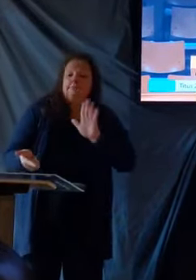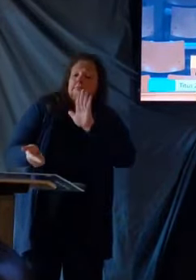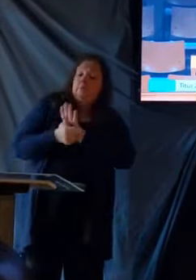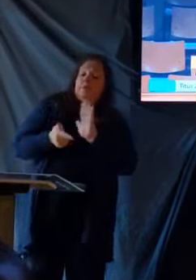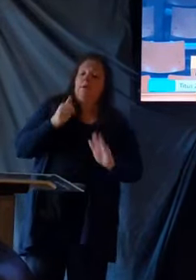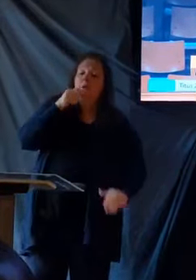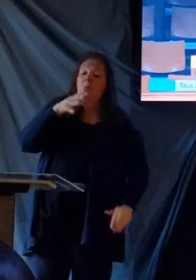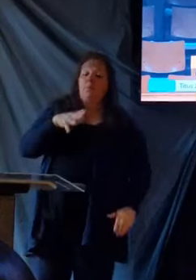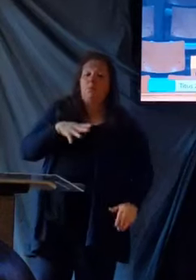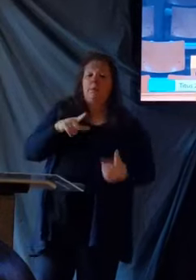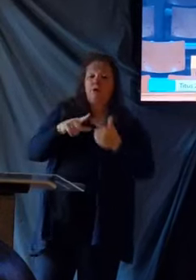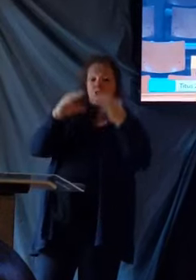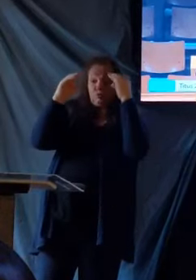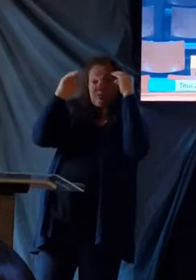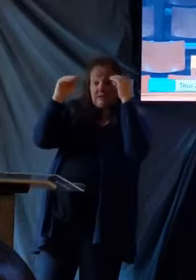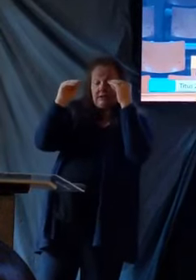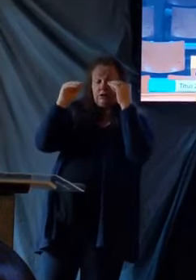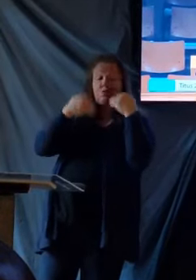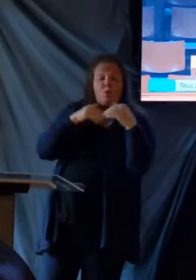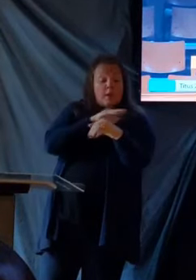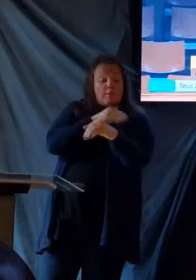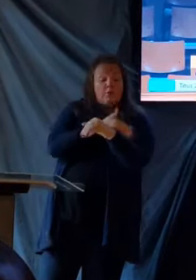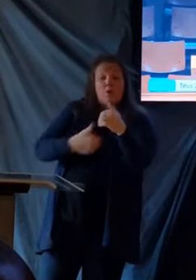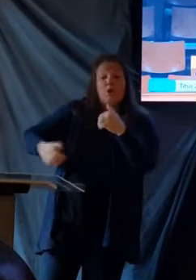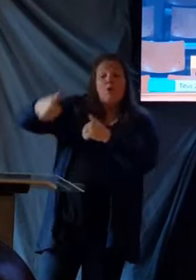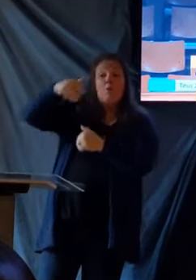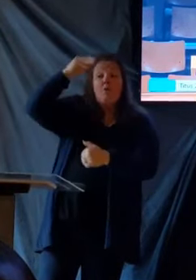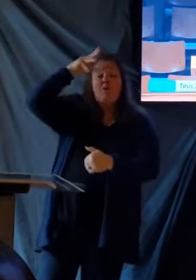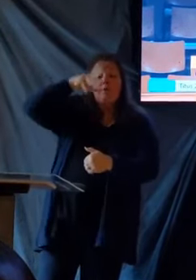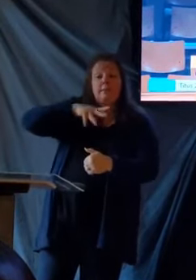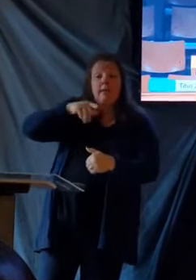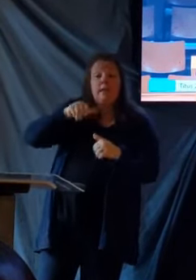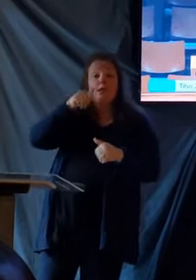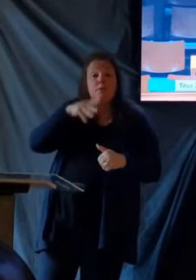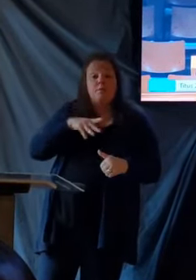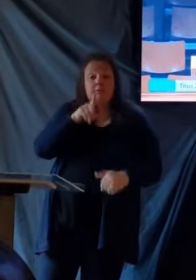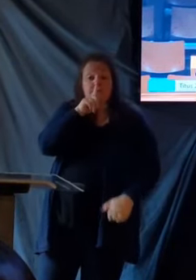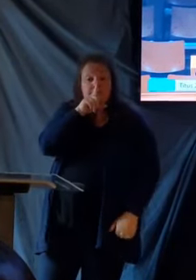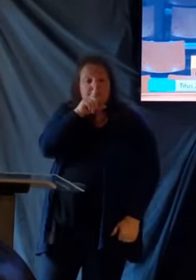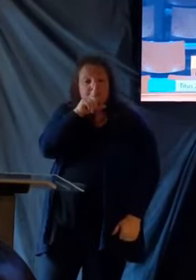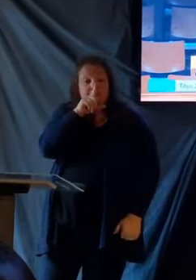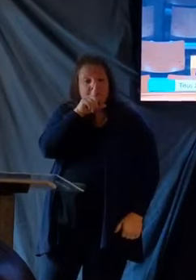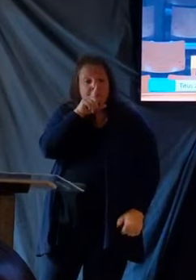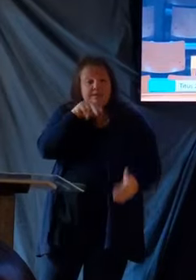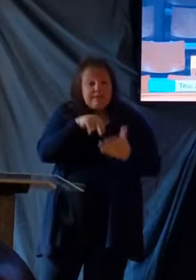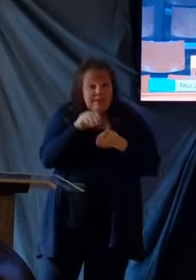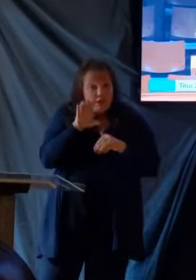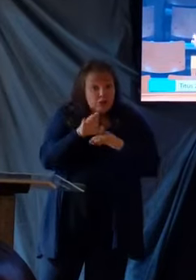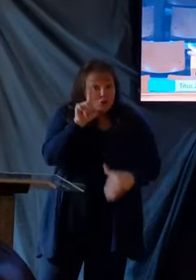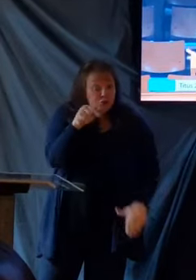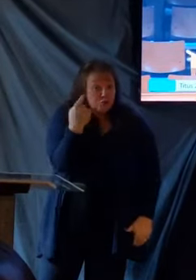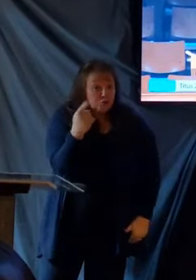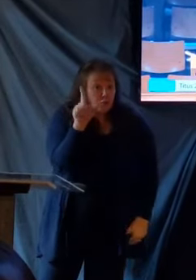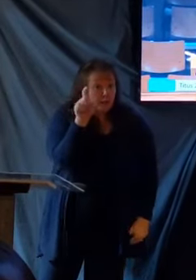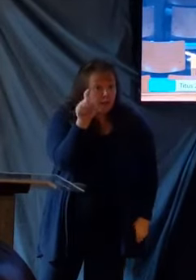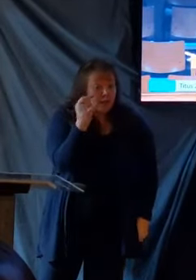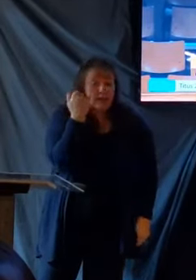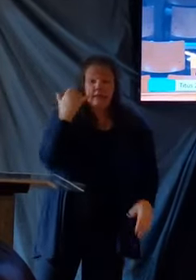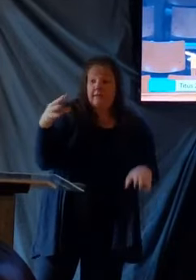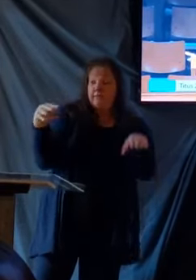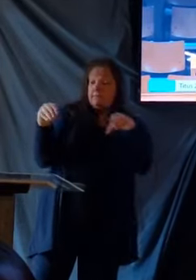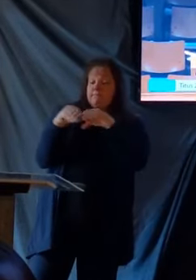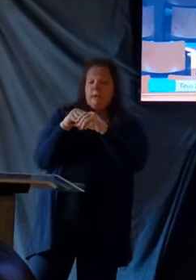to teach or exercise authority over a man, but to remain quiet. Is he talking about just in the church? It could be true if you're